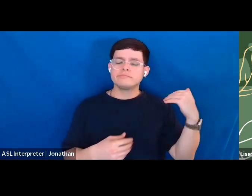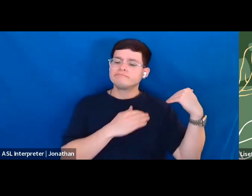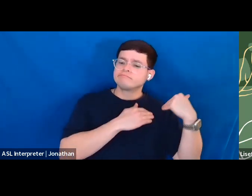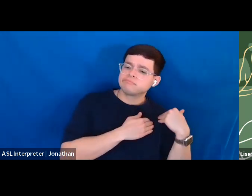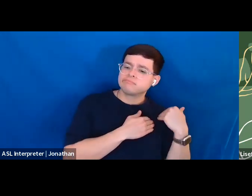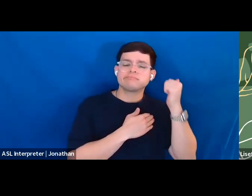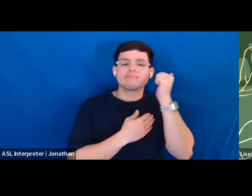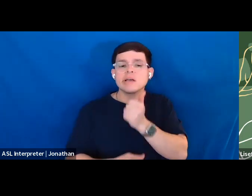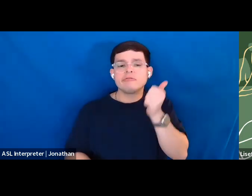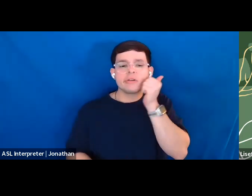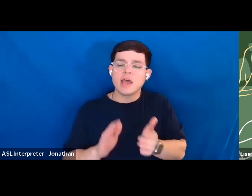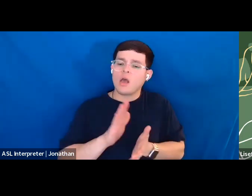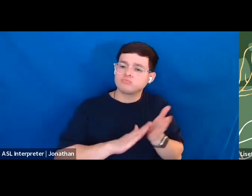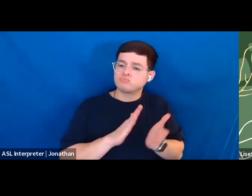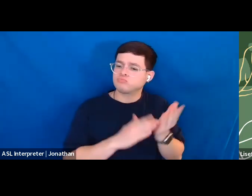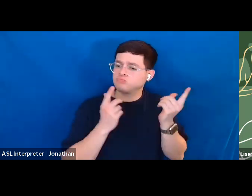center operations,